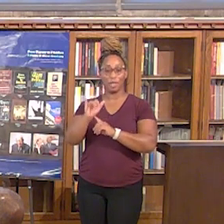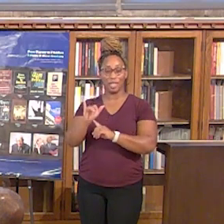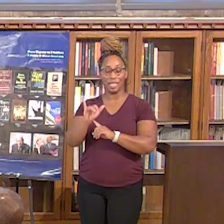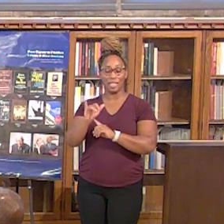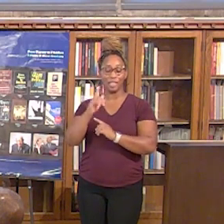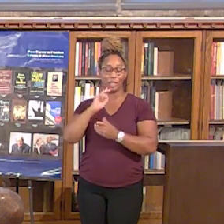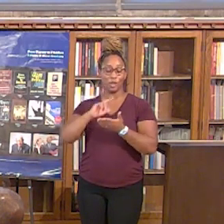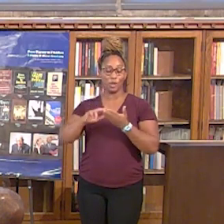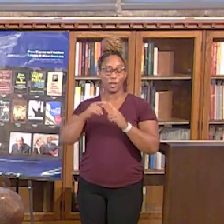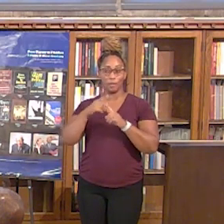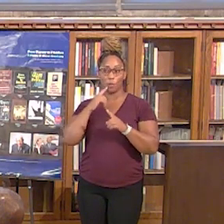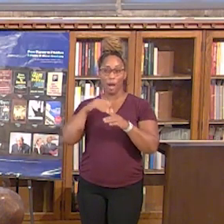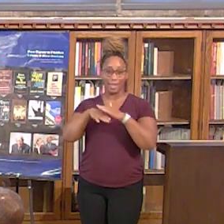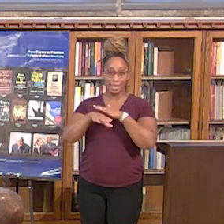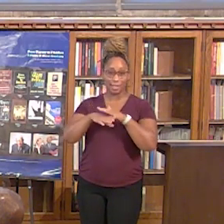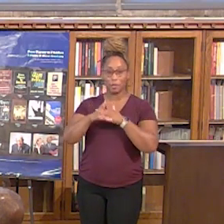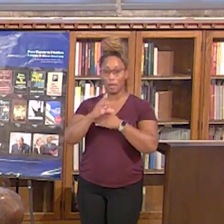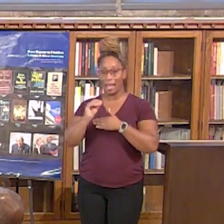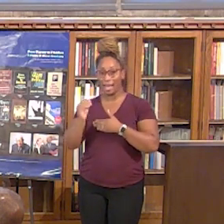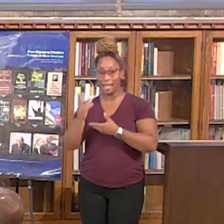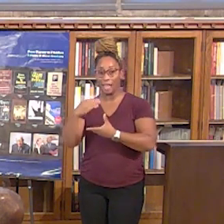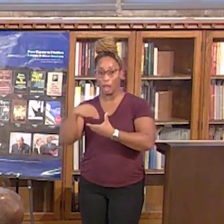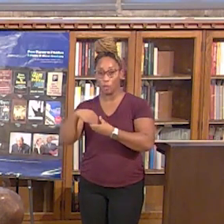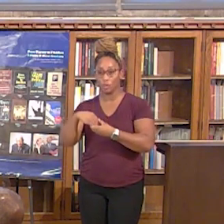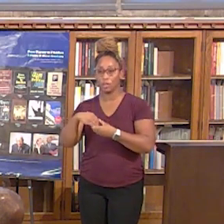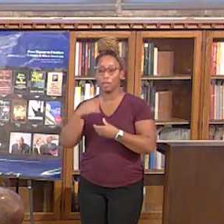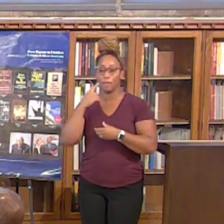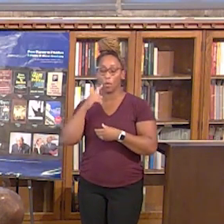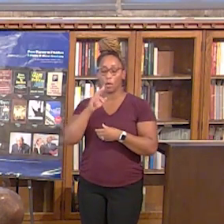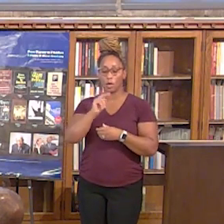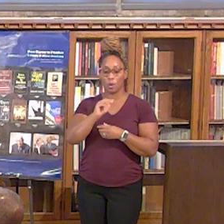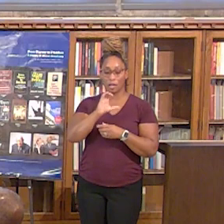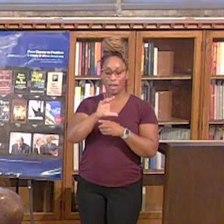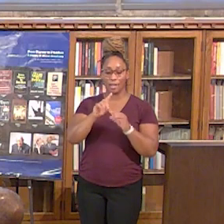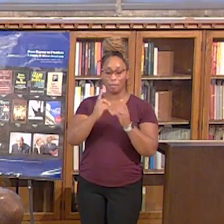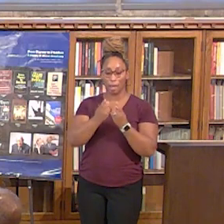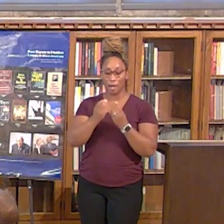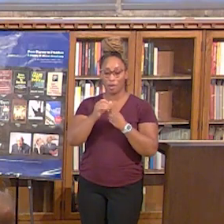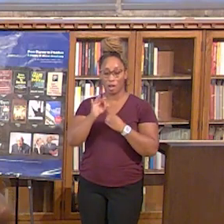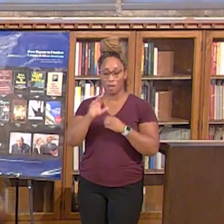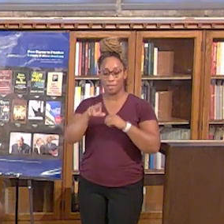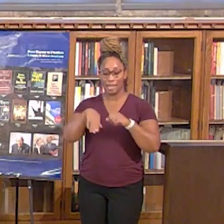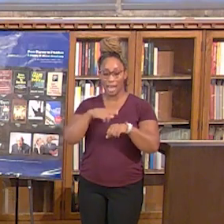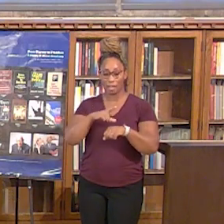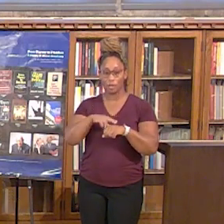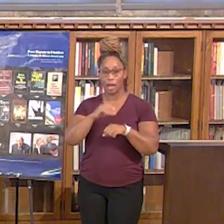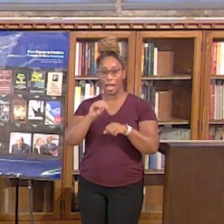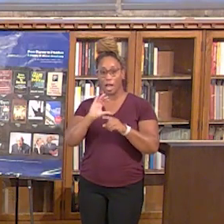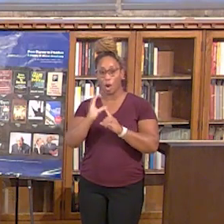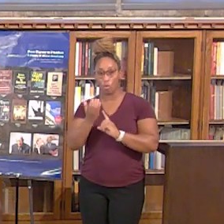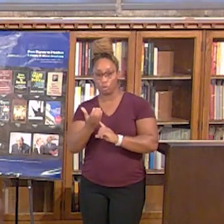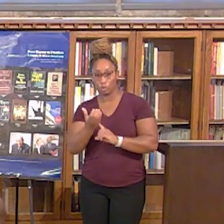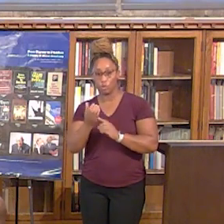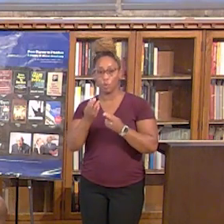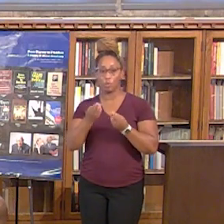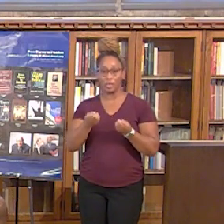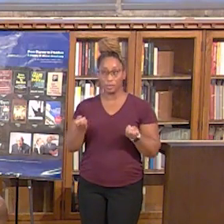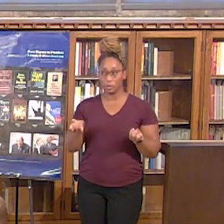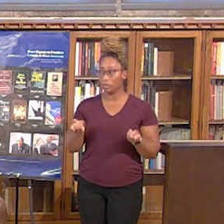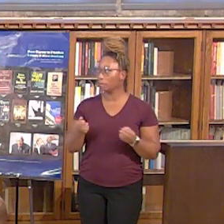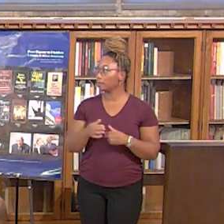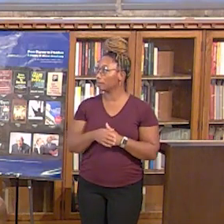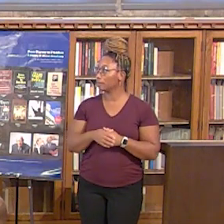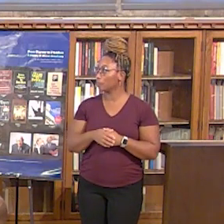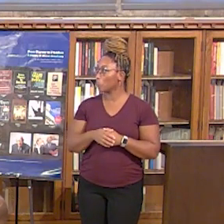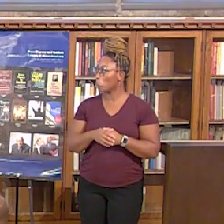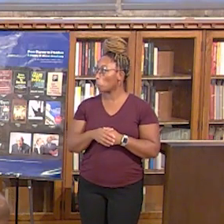Equity accessibility and inclusion for the North Carolina Department of Natural and cultural resources